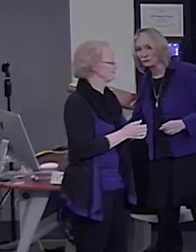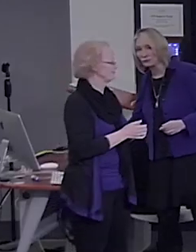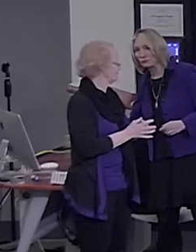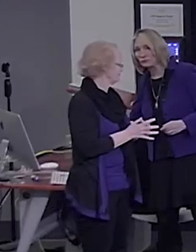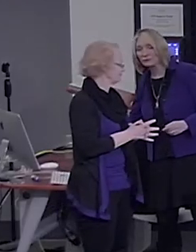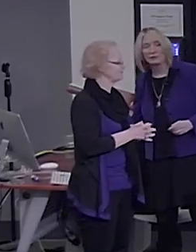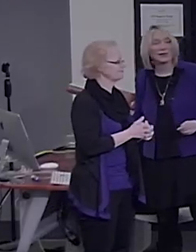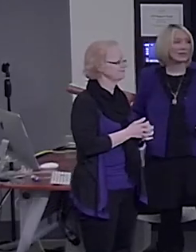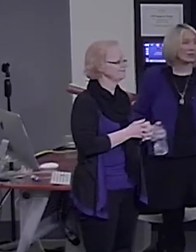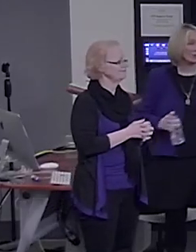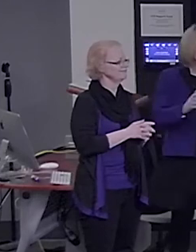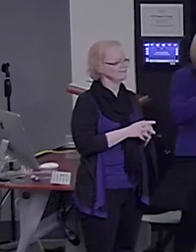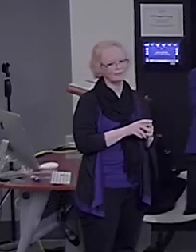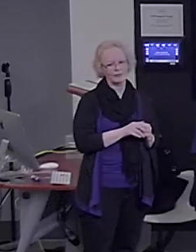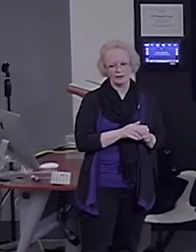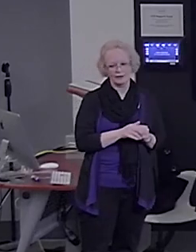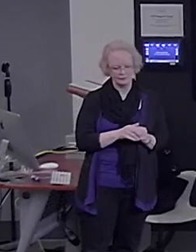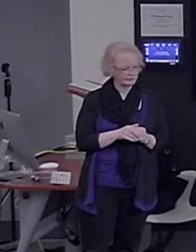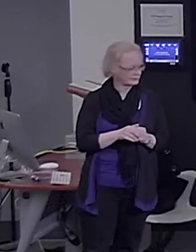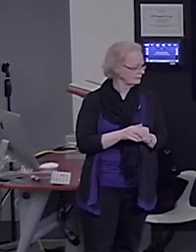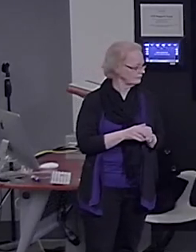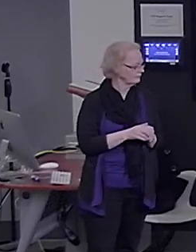thank you